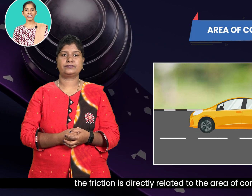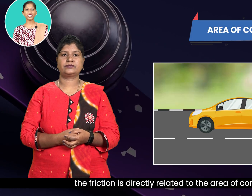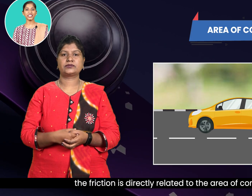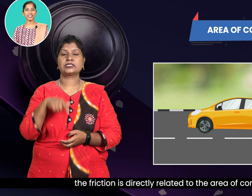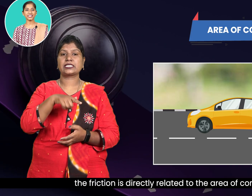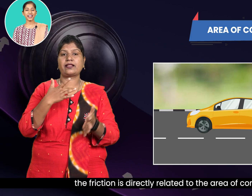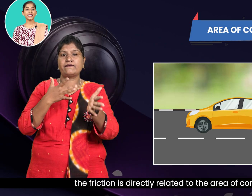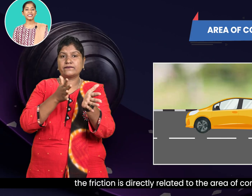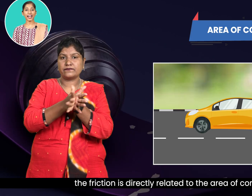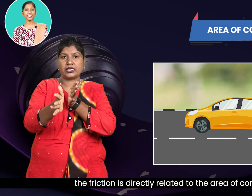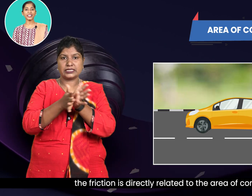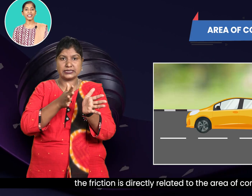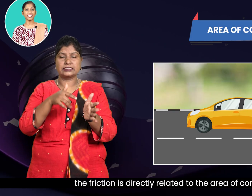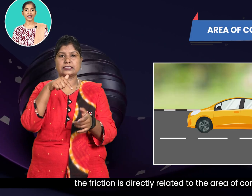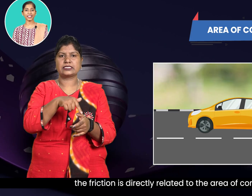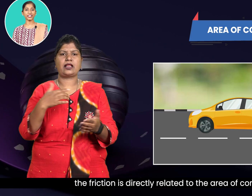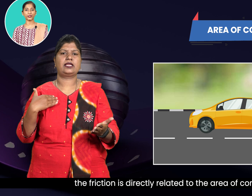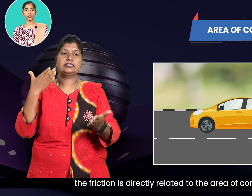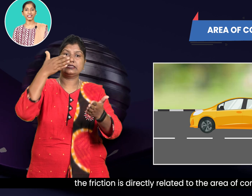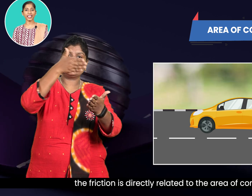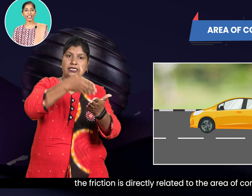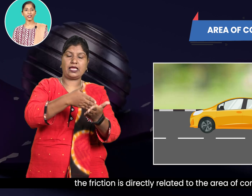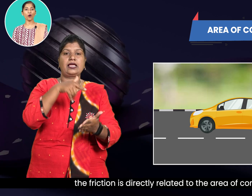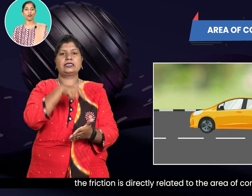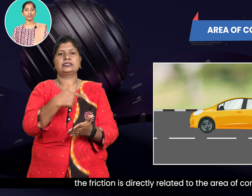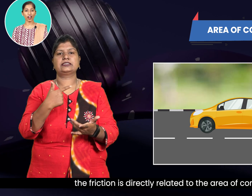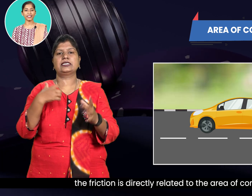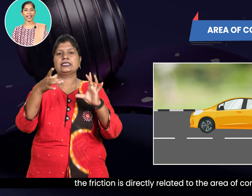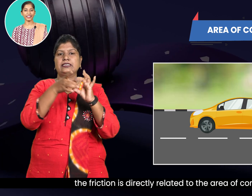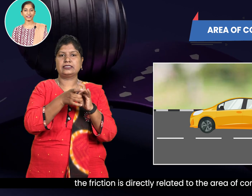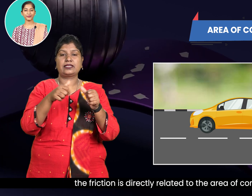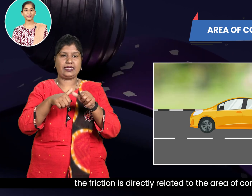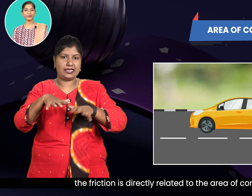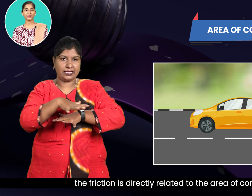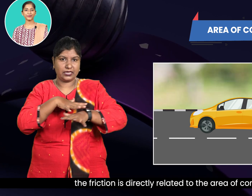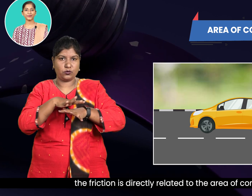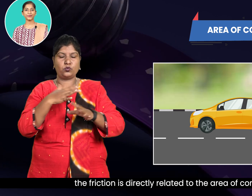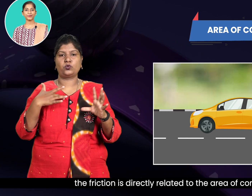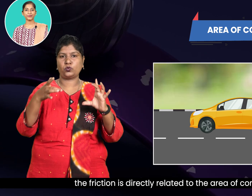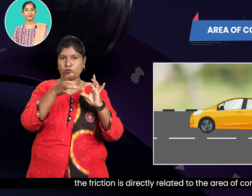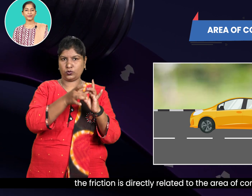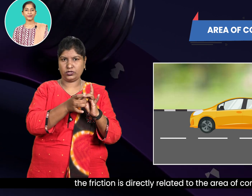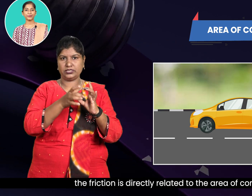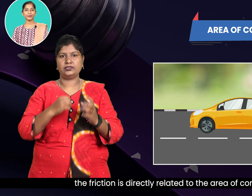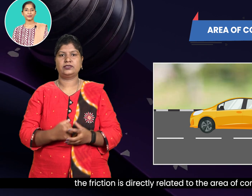the friction is directly related to the area of contact